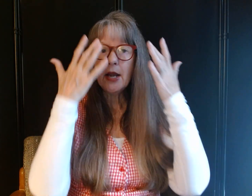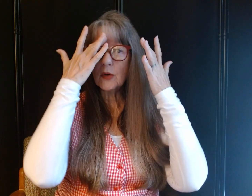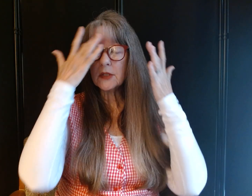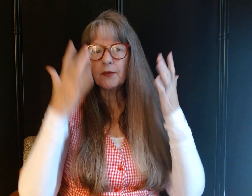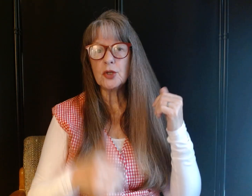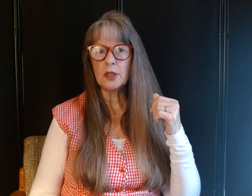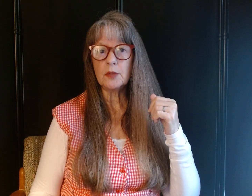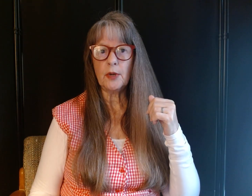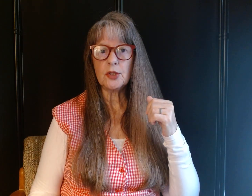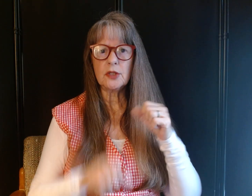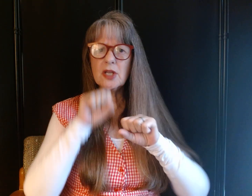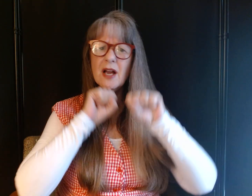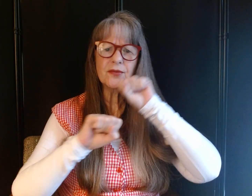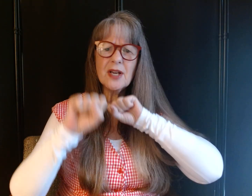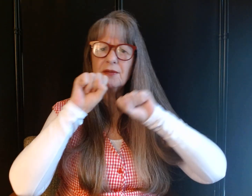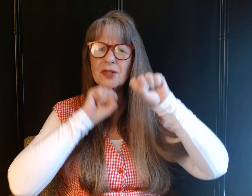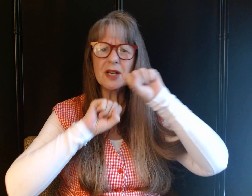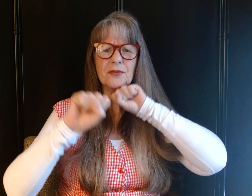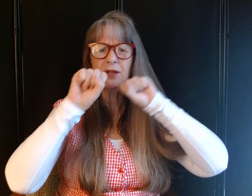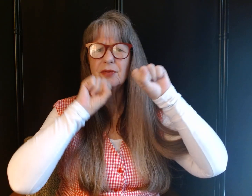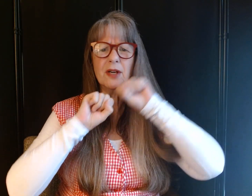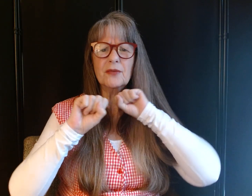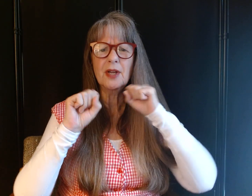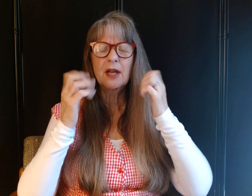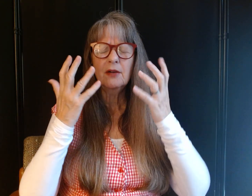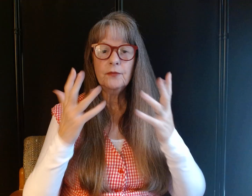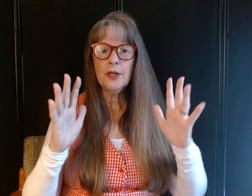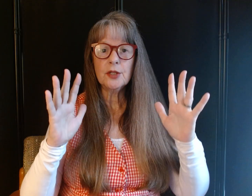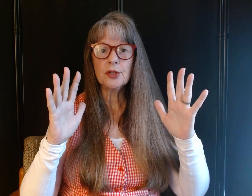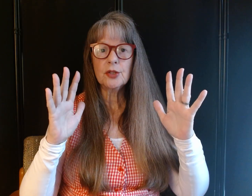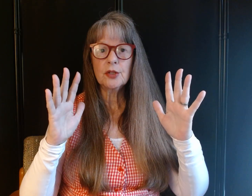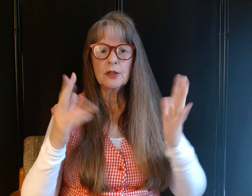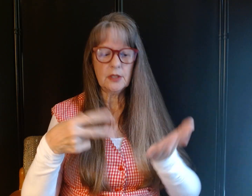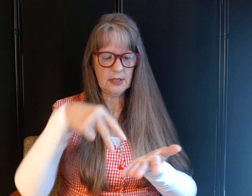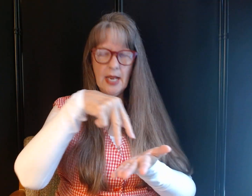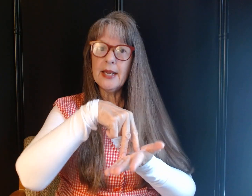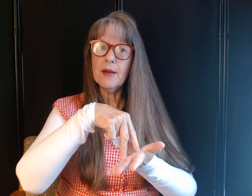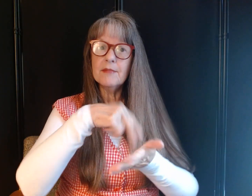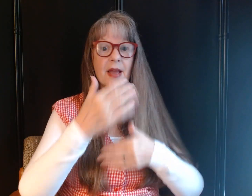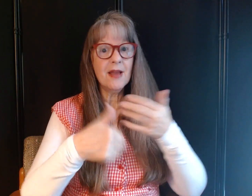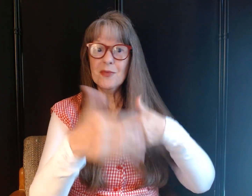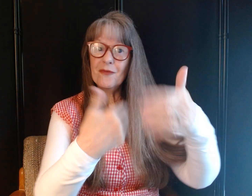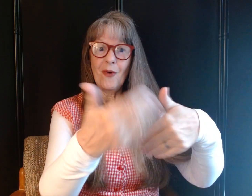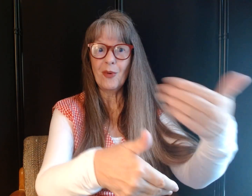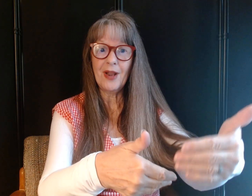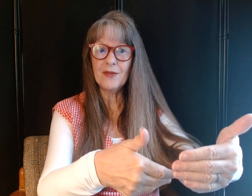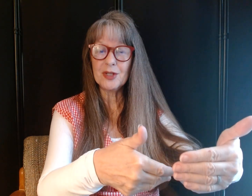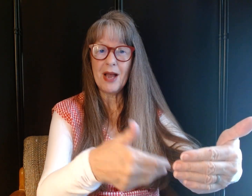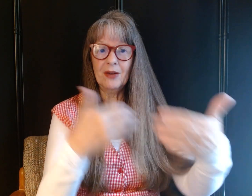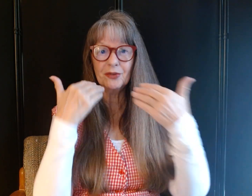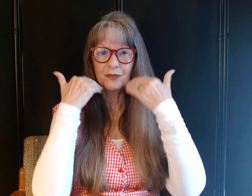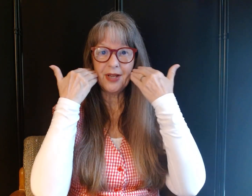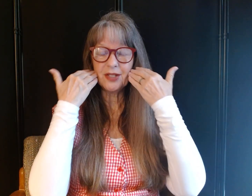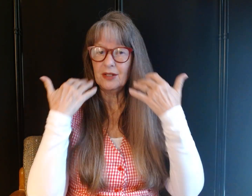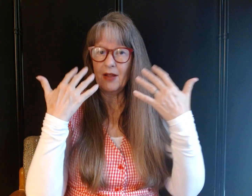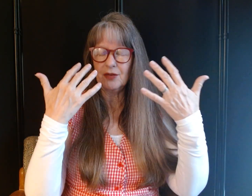notice the facial expressions. Tough, tough, tough, tough, tough. Finish. Stand up and move forward. Have a smile on your face and